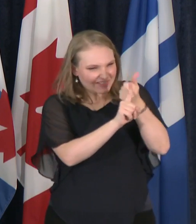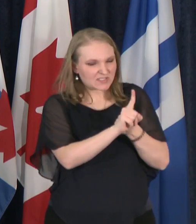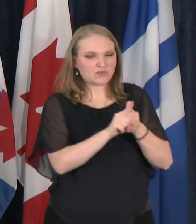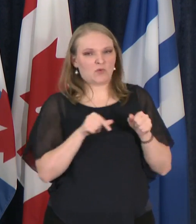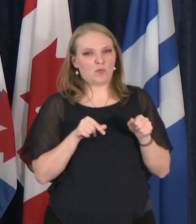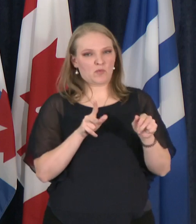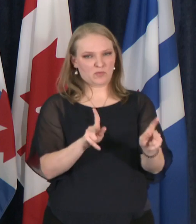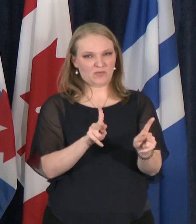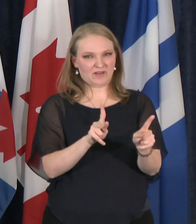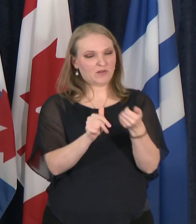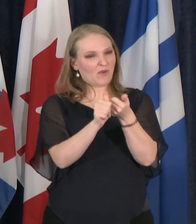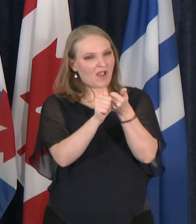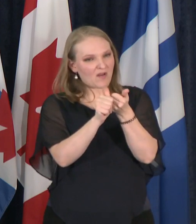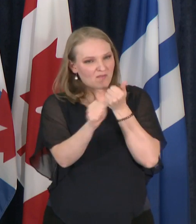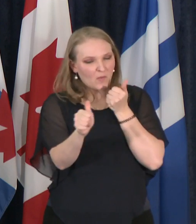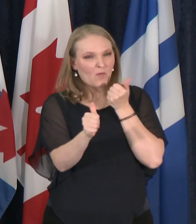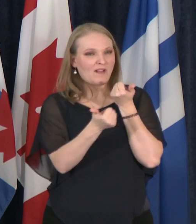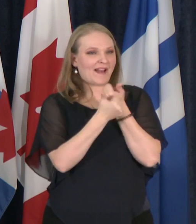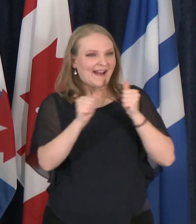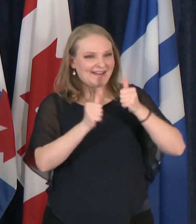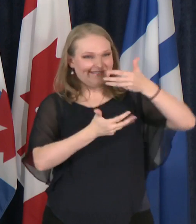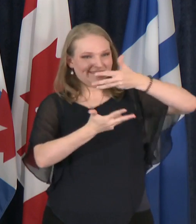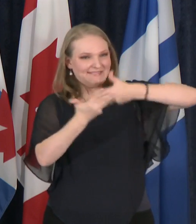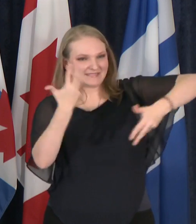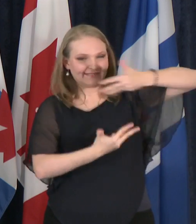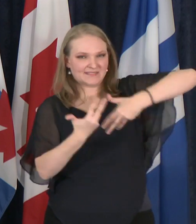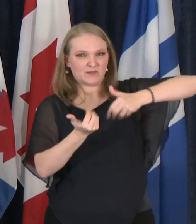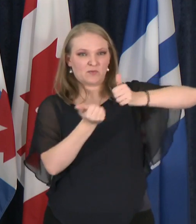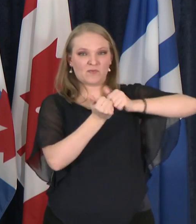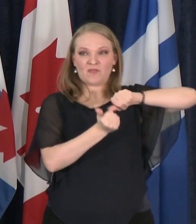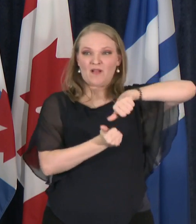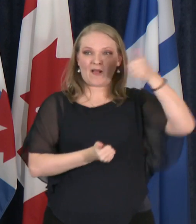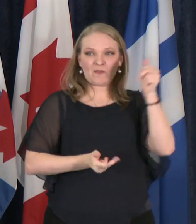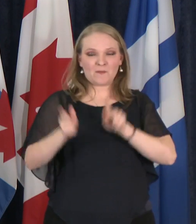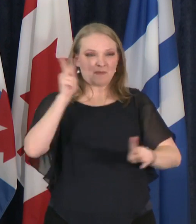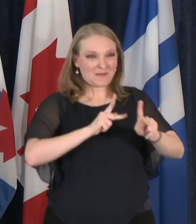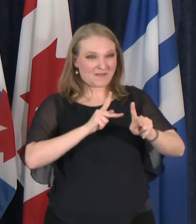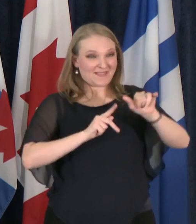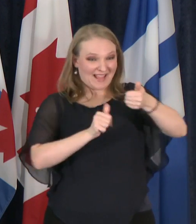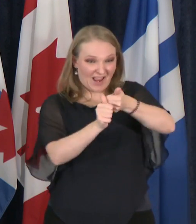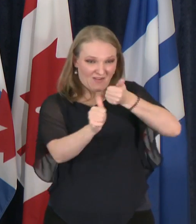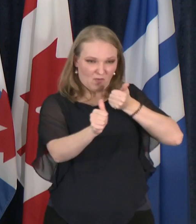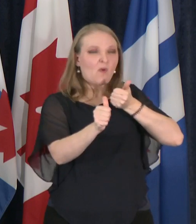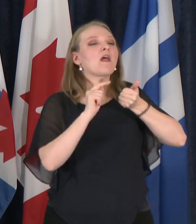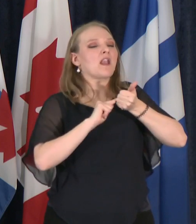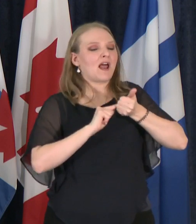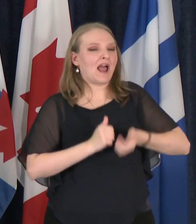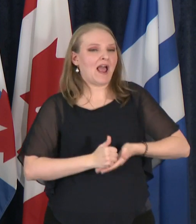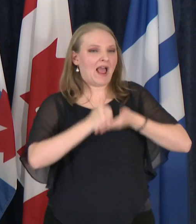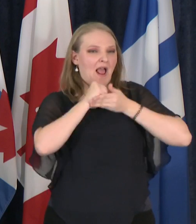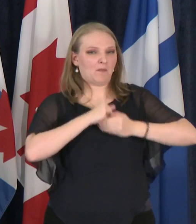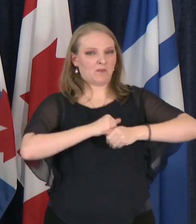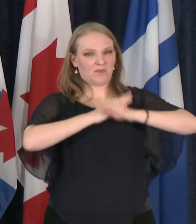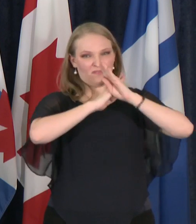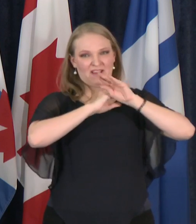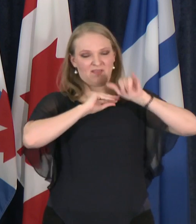to avoid interactions with others helps to prevent the spread of disease.